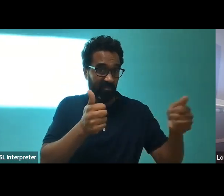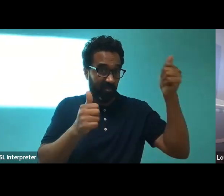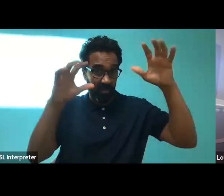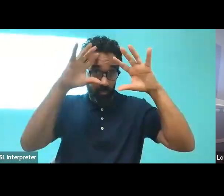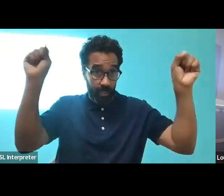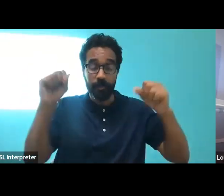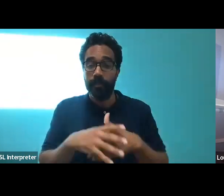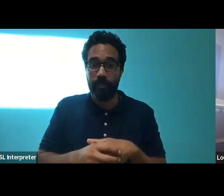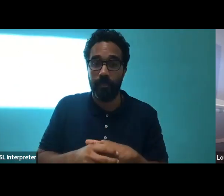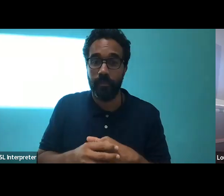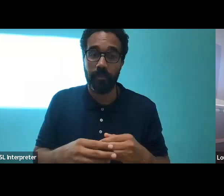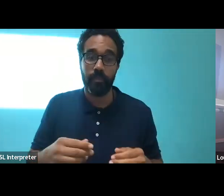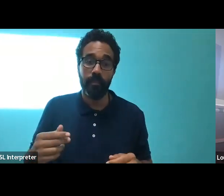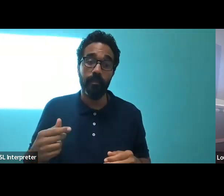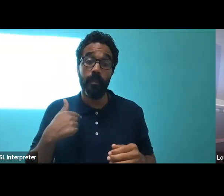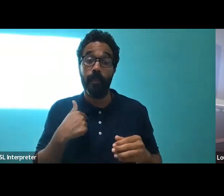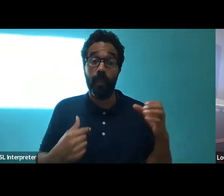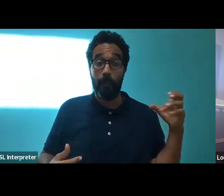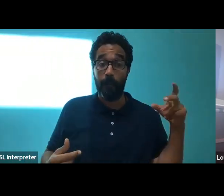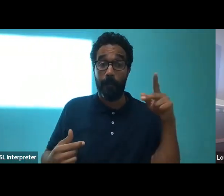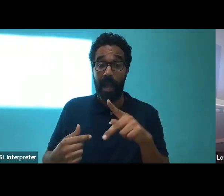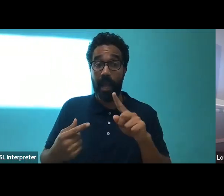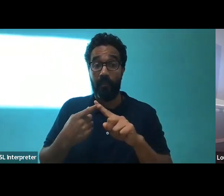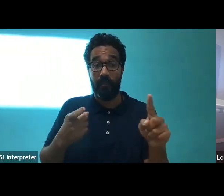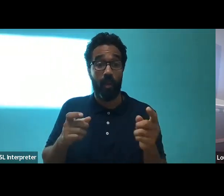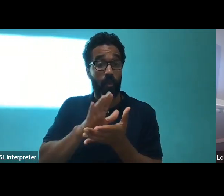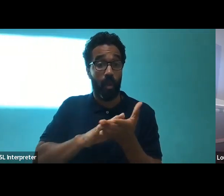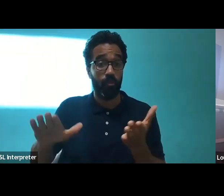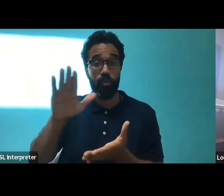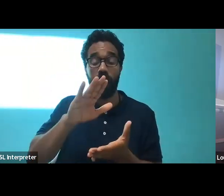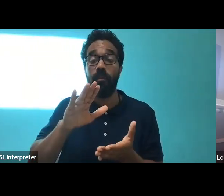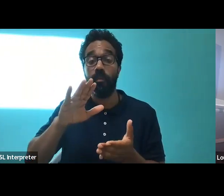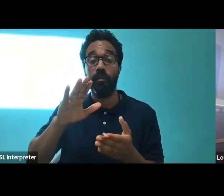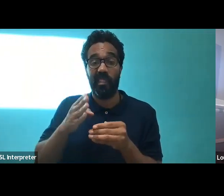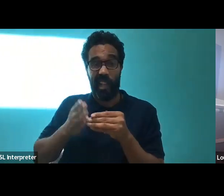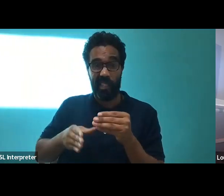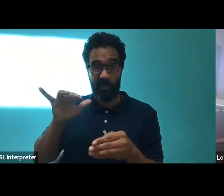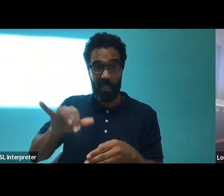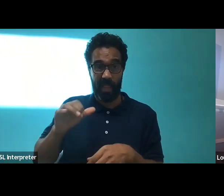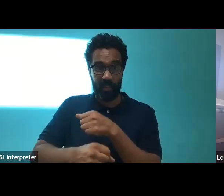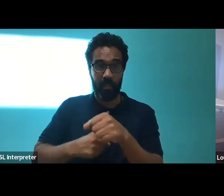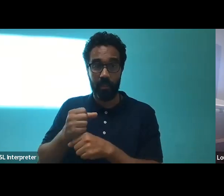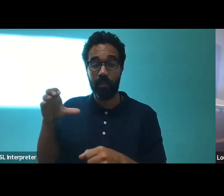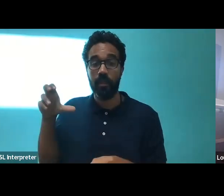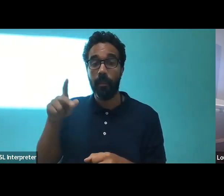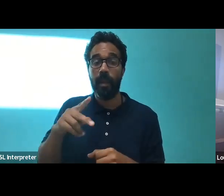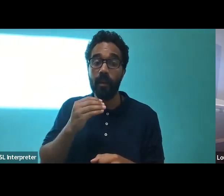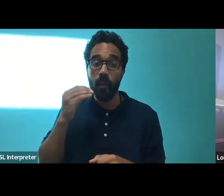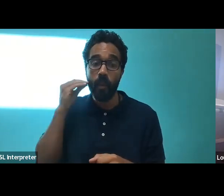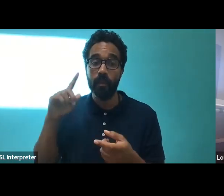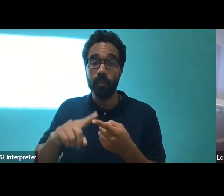Upon returning from college that end of that year back home to Hays,